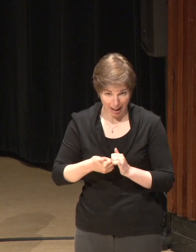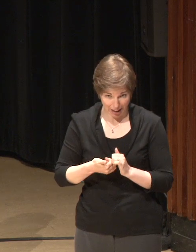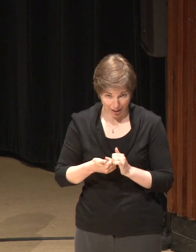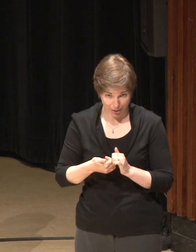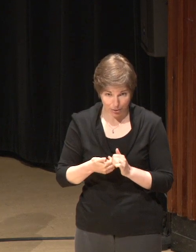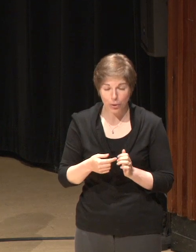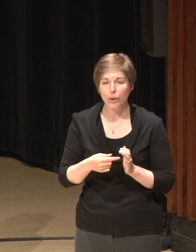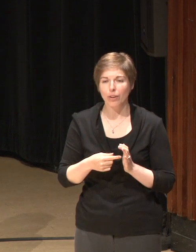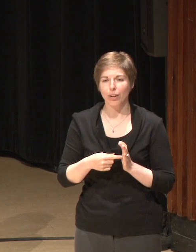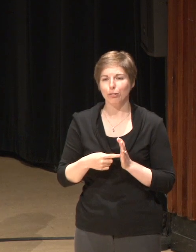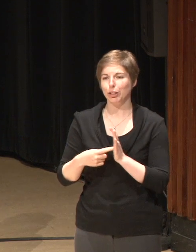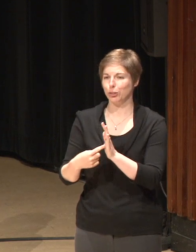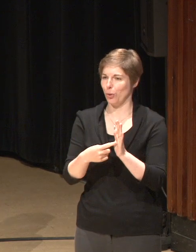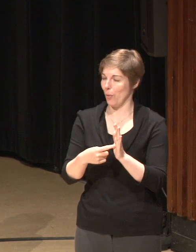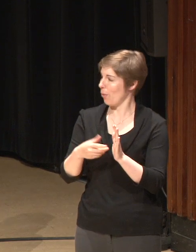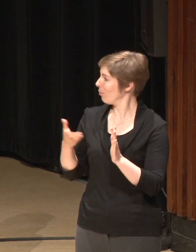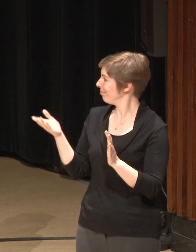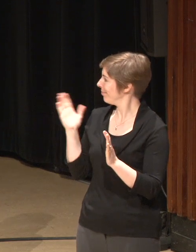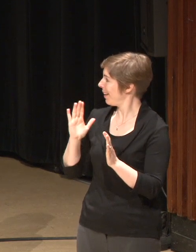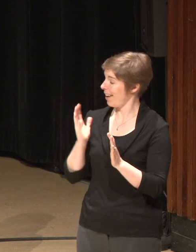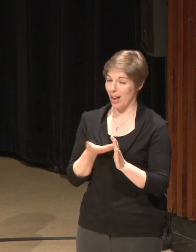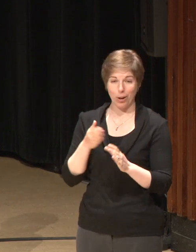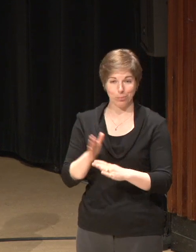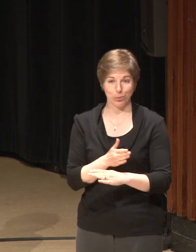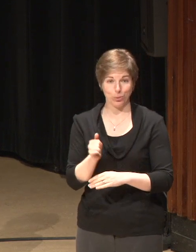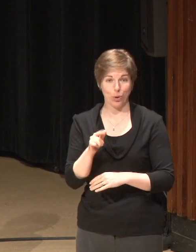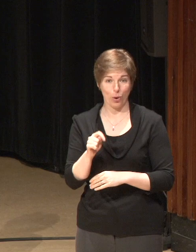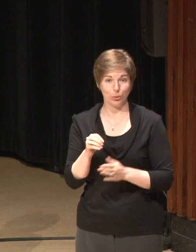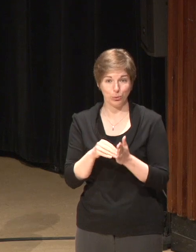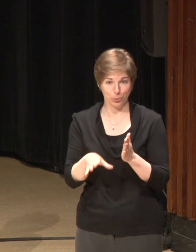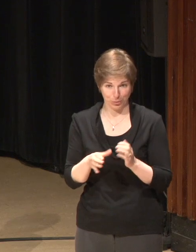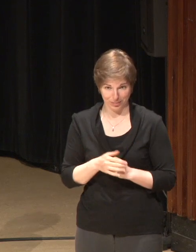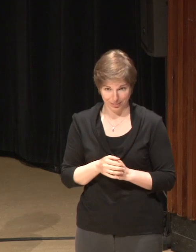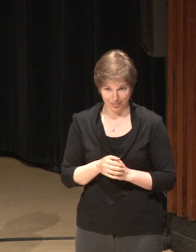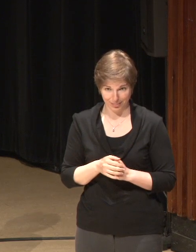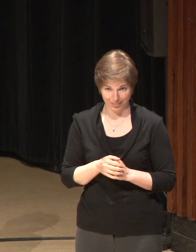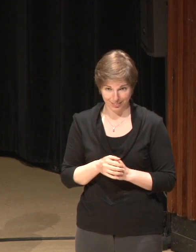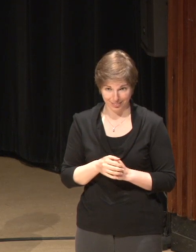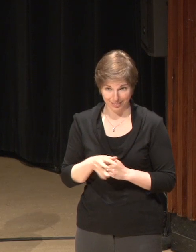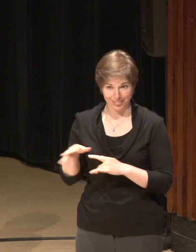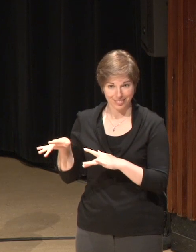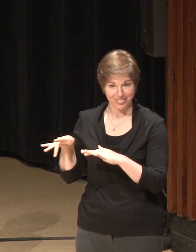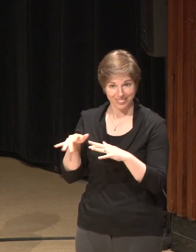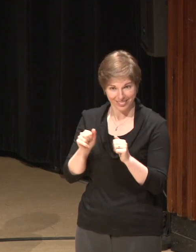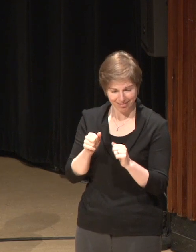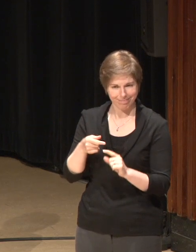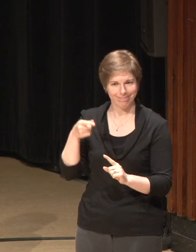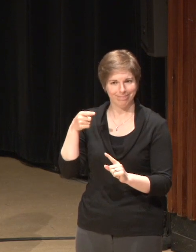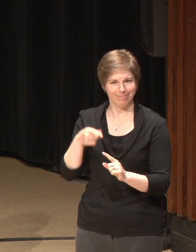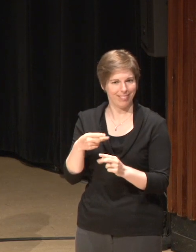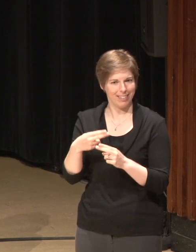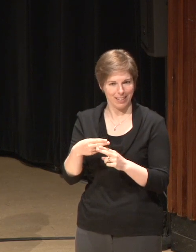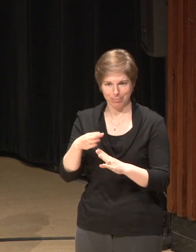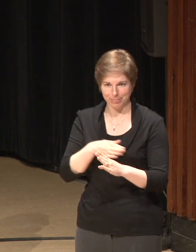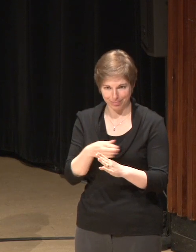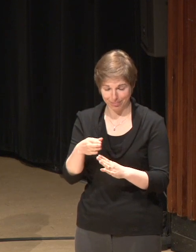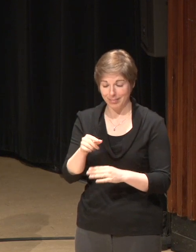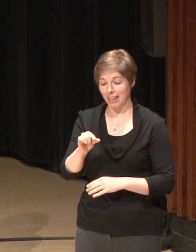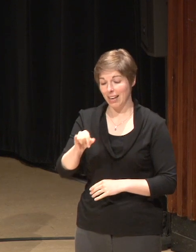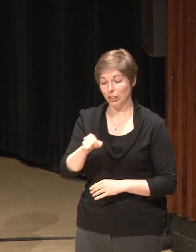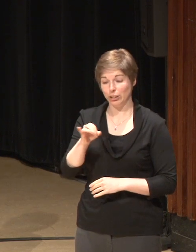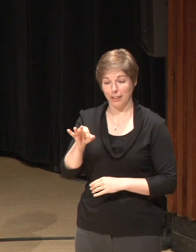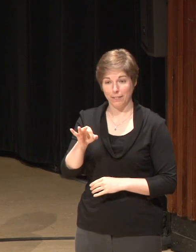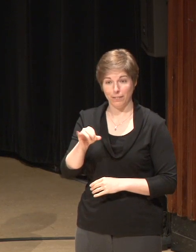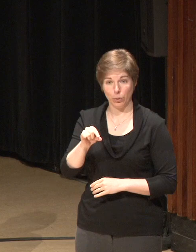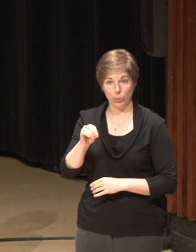showcasing the talent of our music arts students. We'll be leaving the stage to the rhythms of Guevara under the direction of Jeff Goodspeed, and